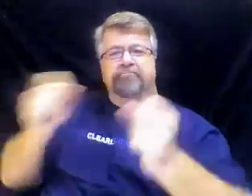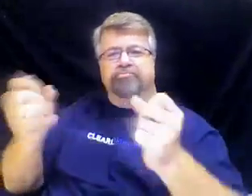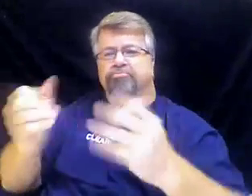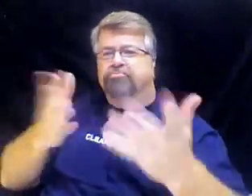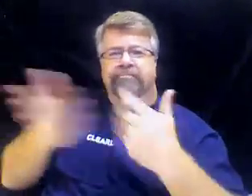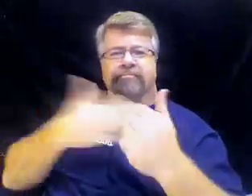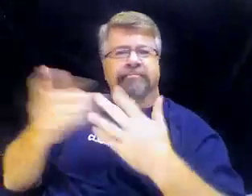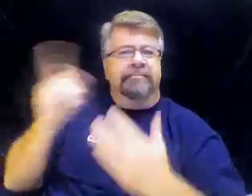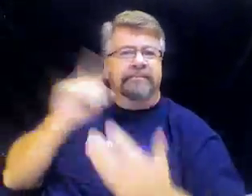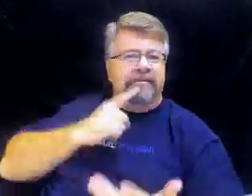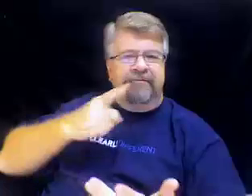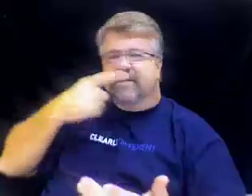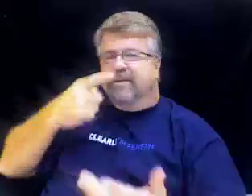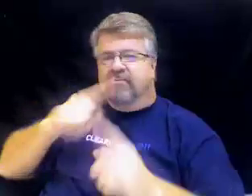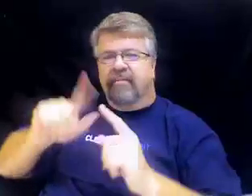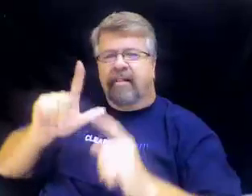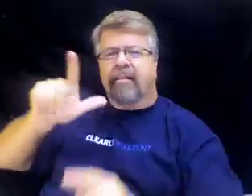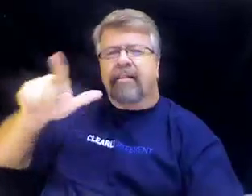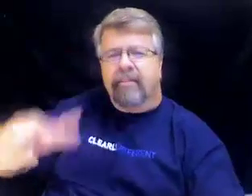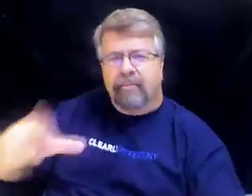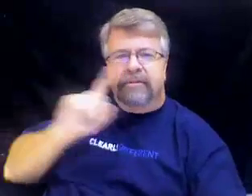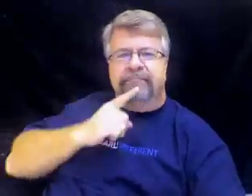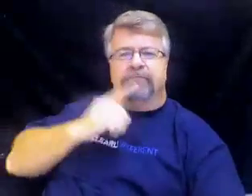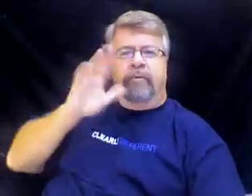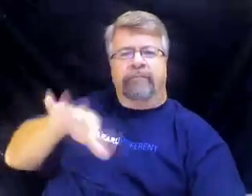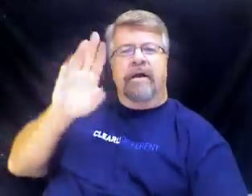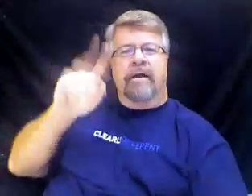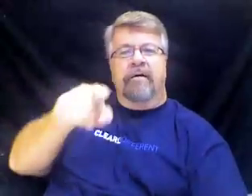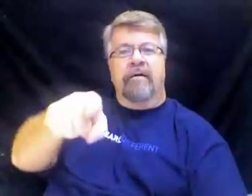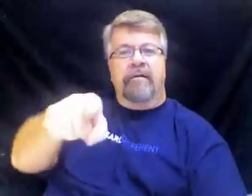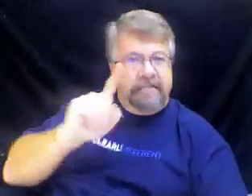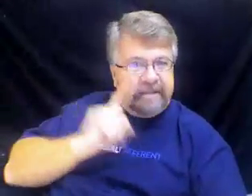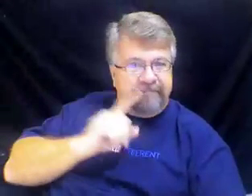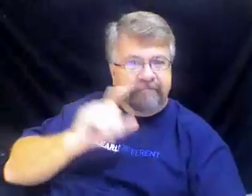I thought you was like, oh it was next one?